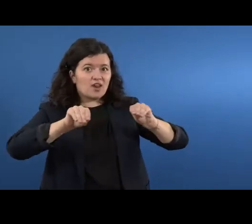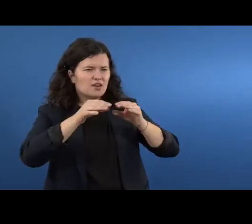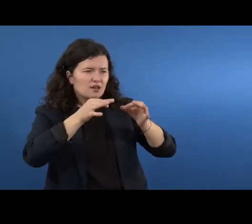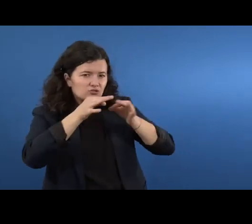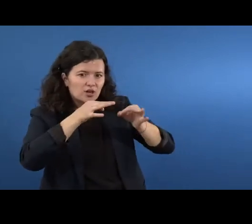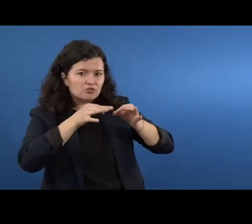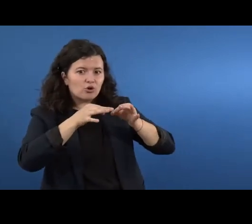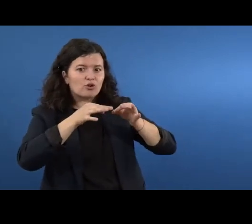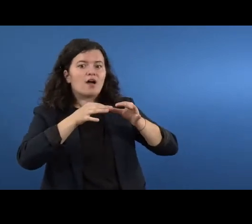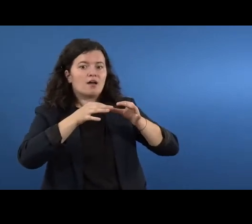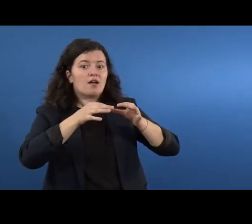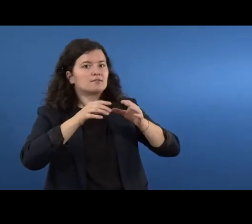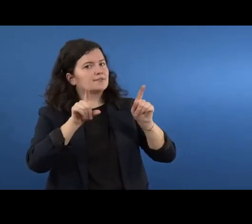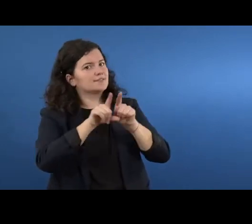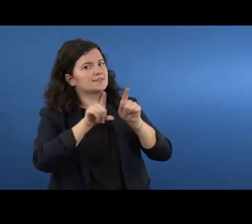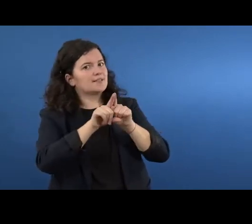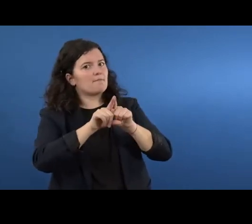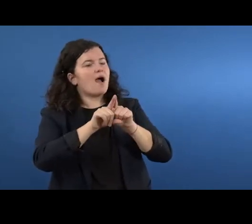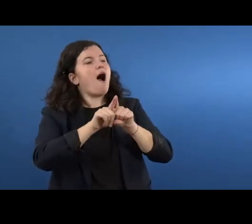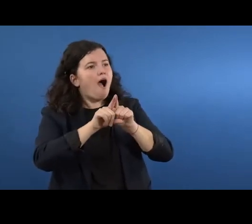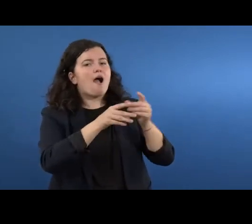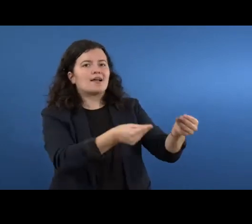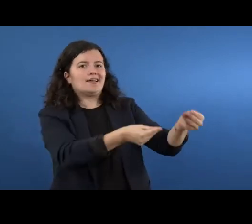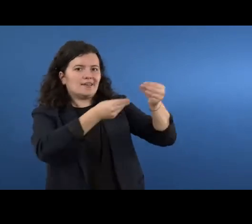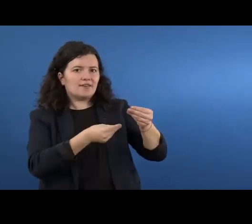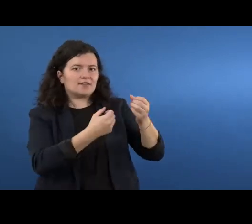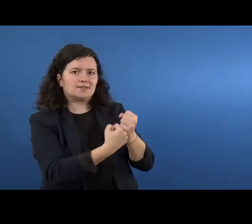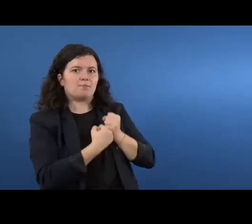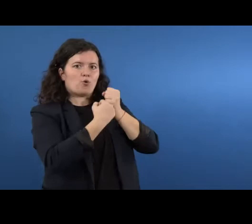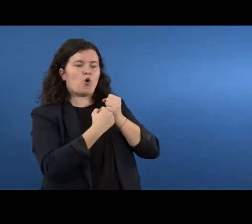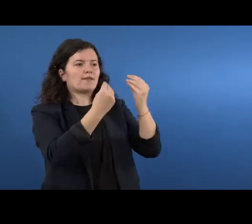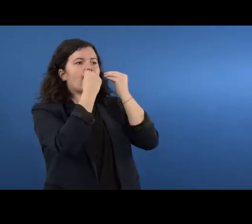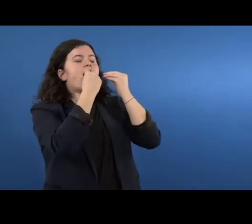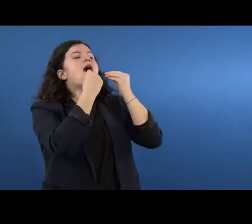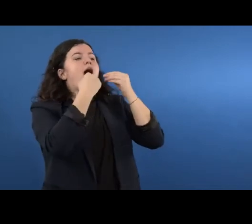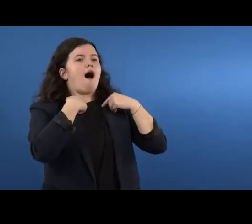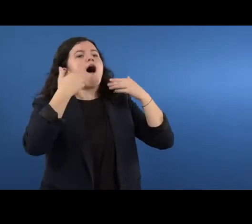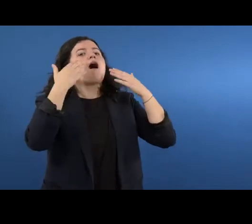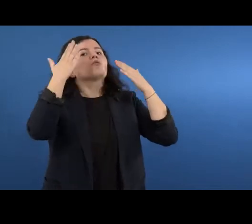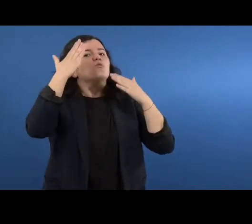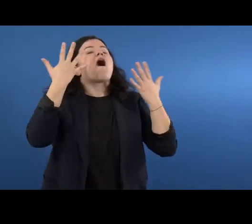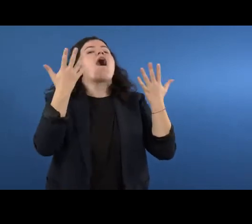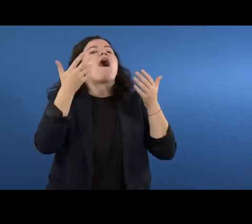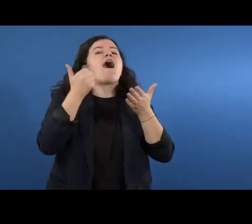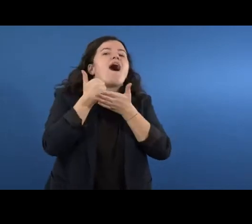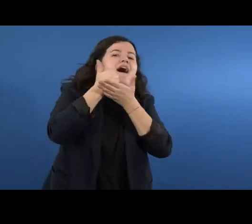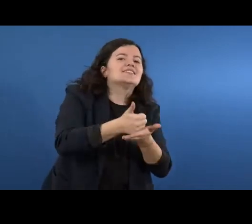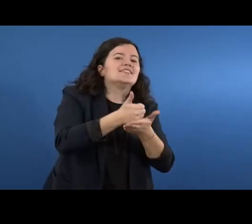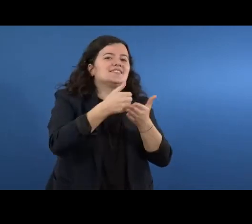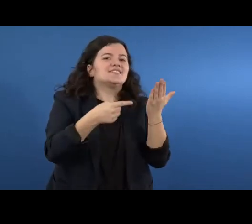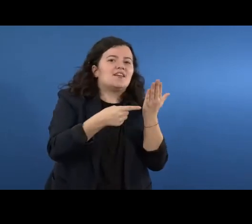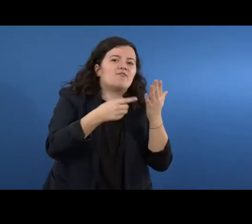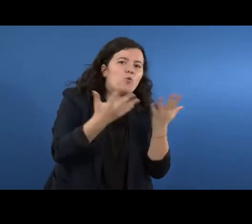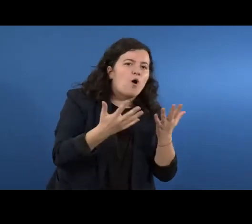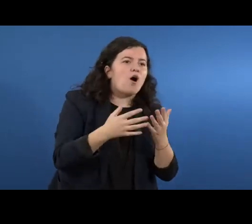instructors, to use assistive technologies and support persons with disabilities in their learning experience and learning